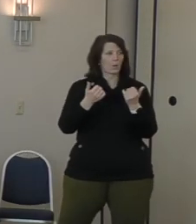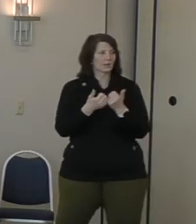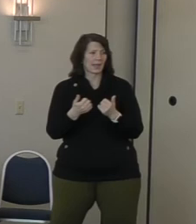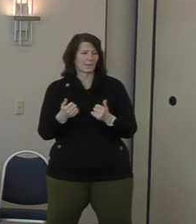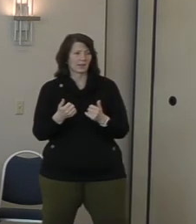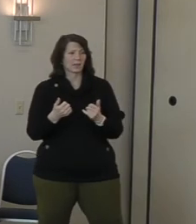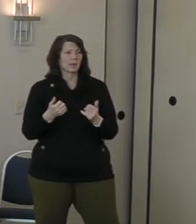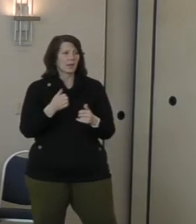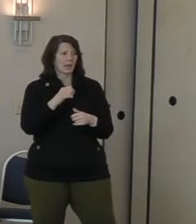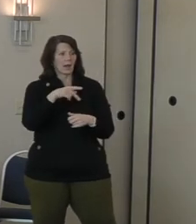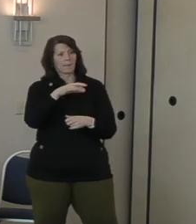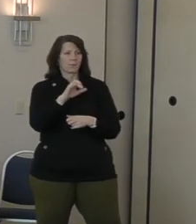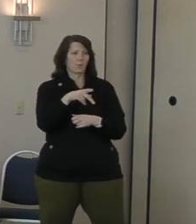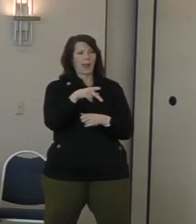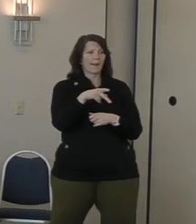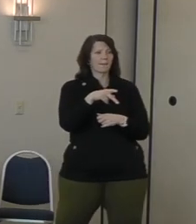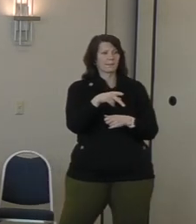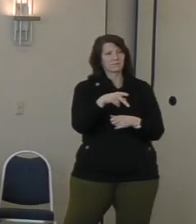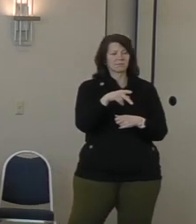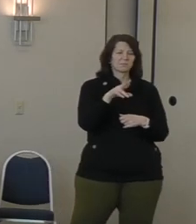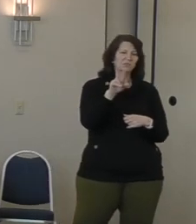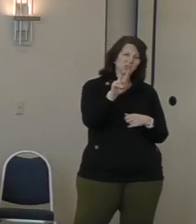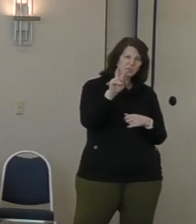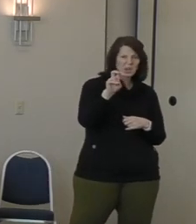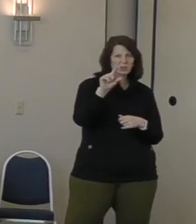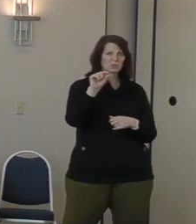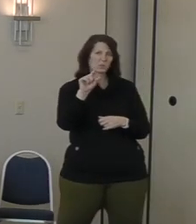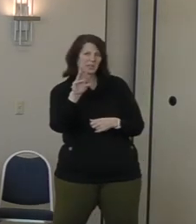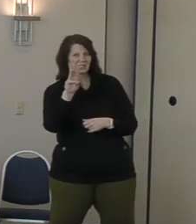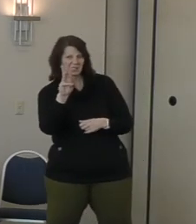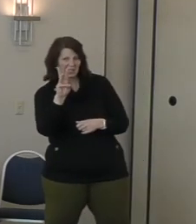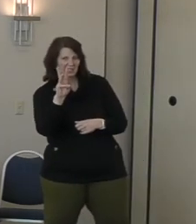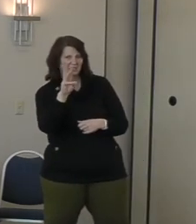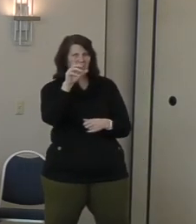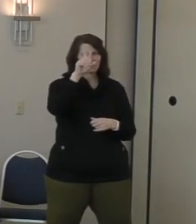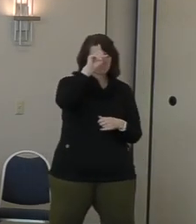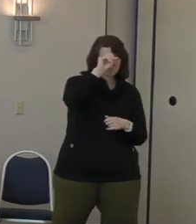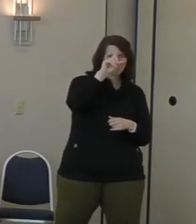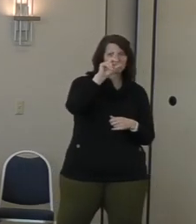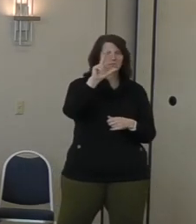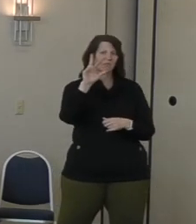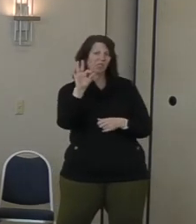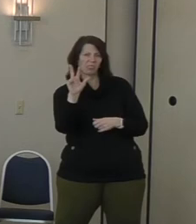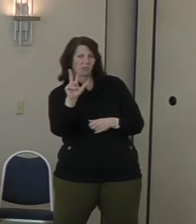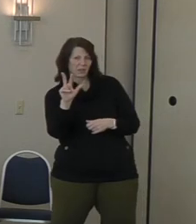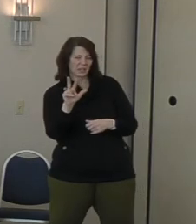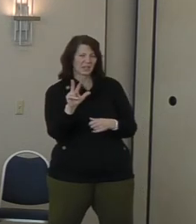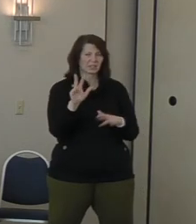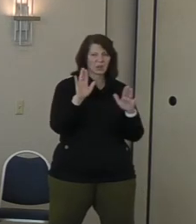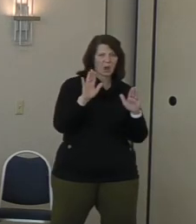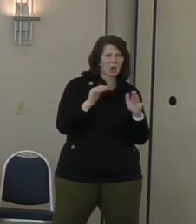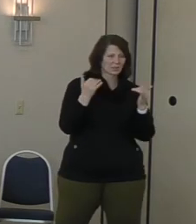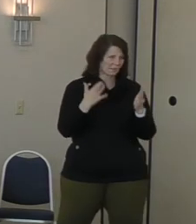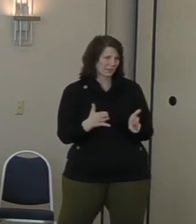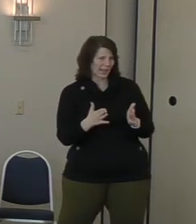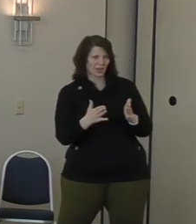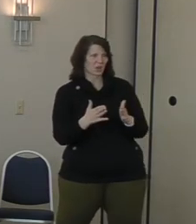head prop, who was a U20, 6'3", 280, big boy, awesome player, was that first